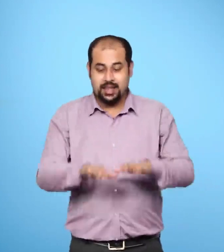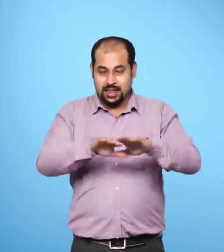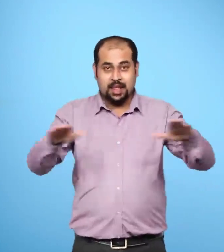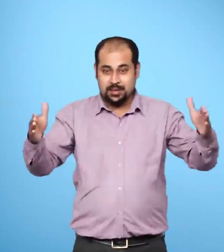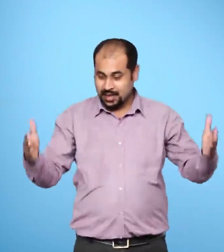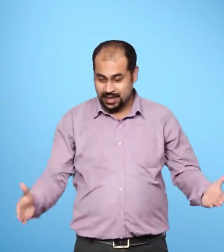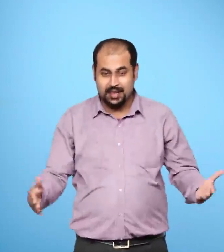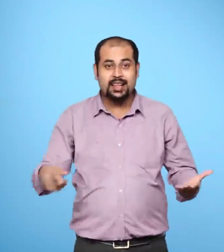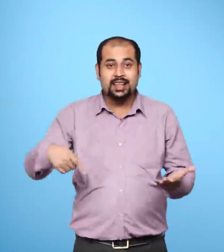plates on the table,